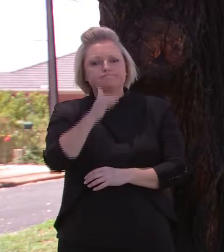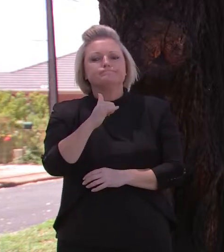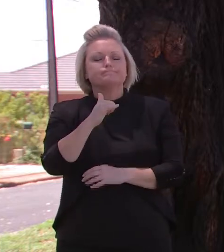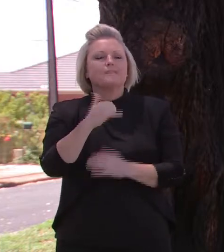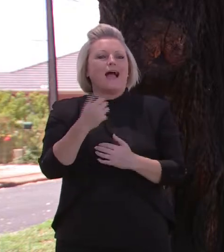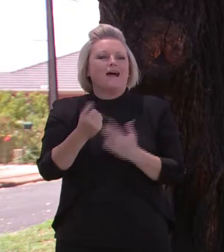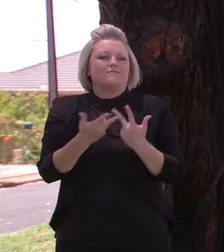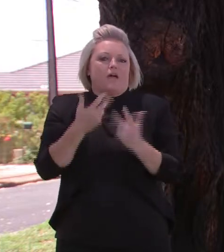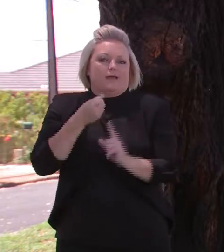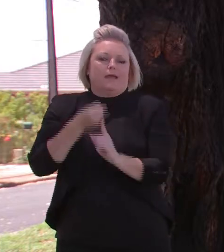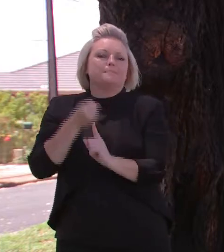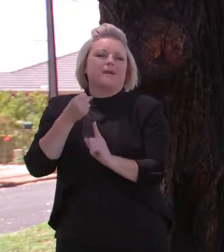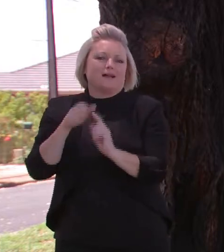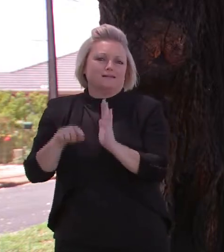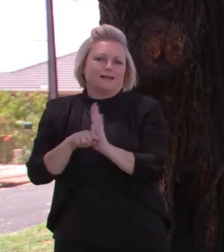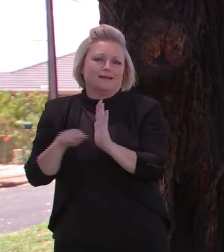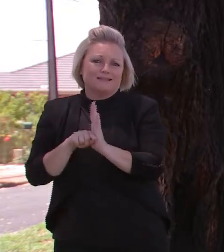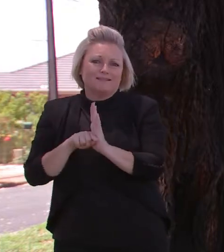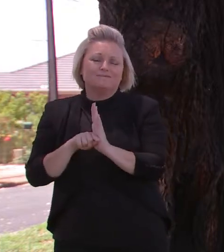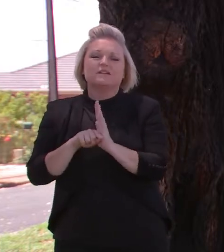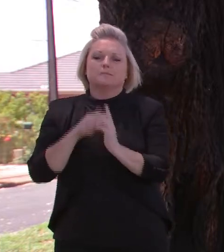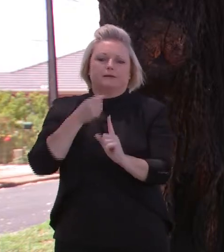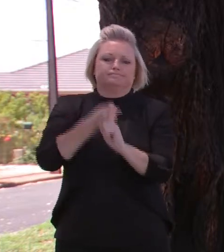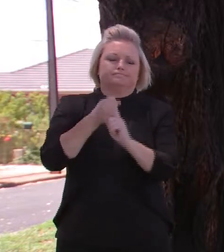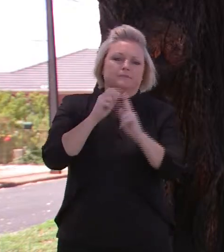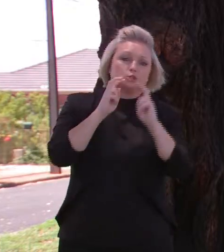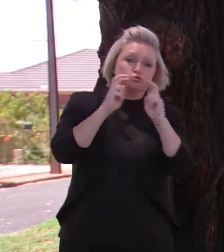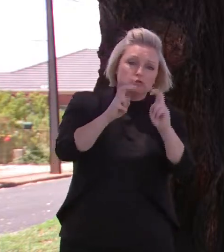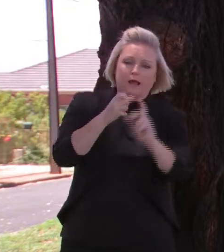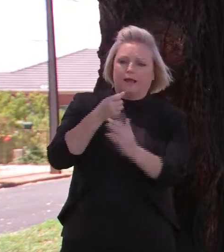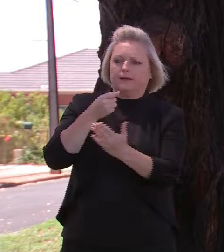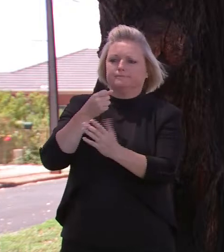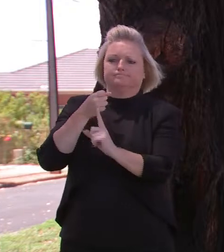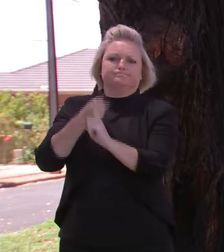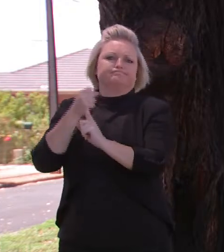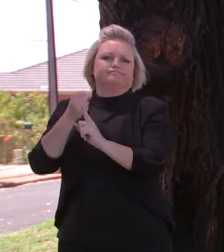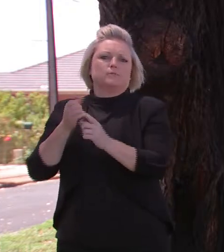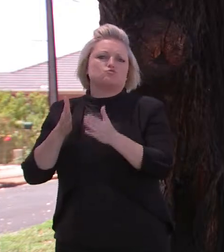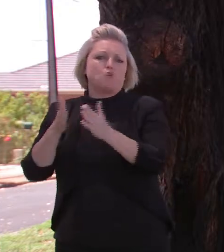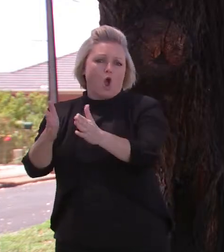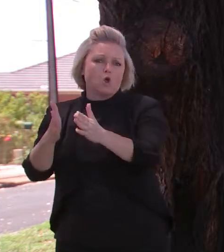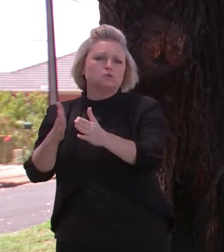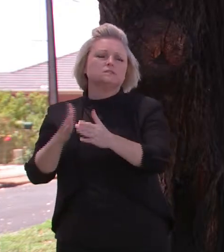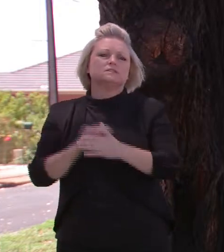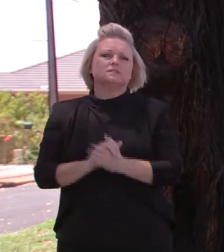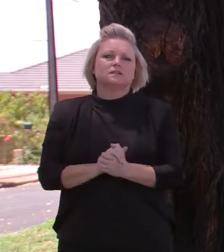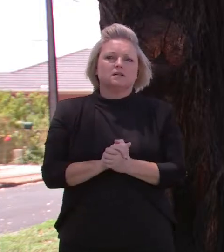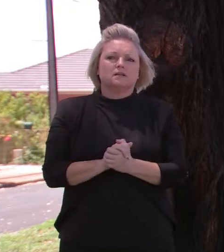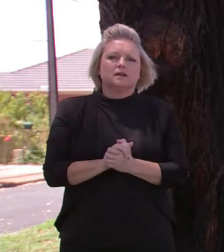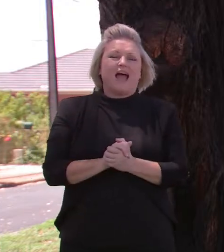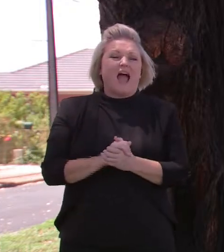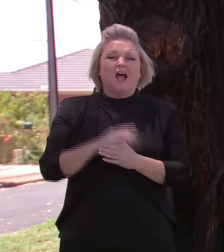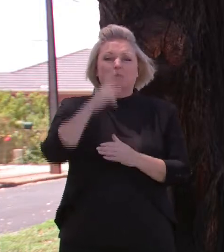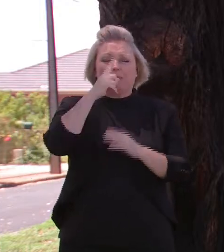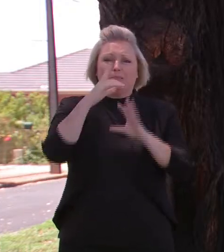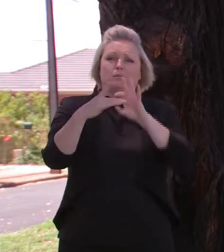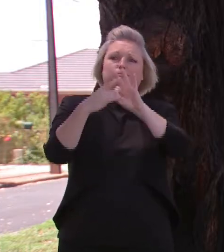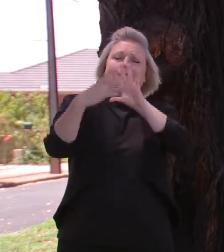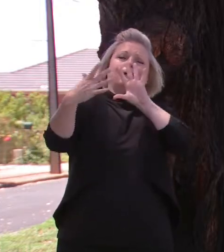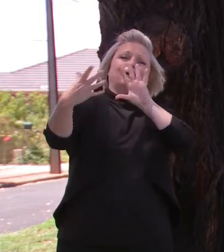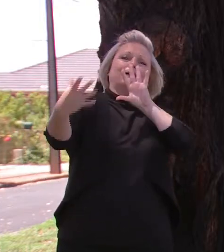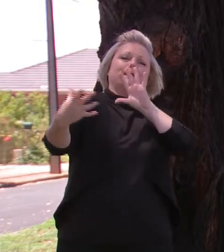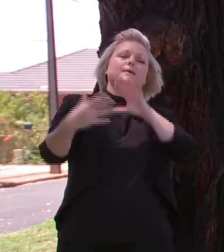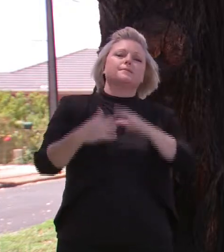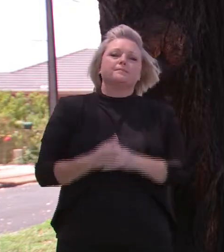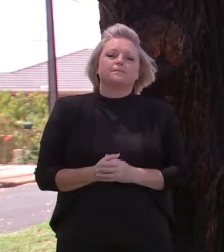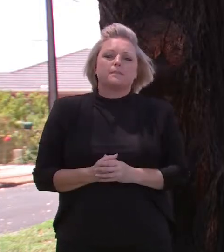with infrastructure, rail and also road, and it's cutting off communities. This is a real concern. We don't put a major